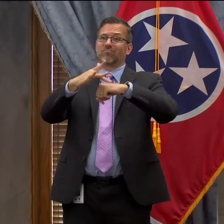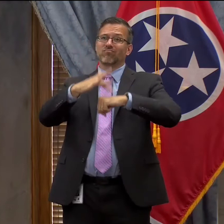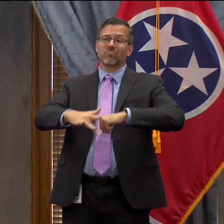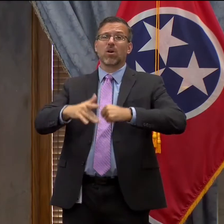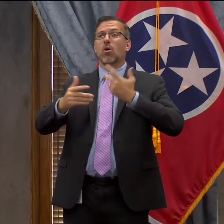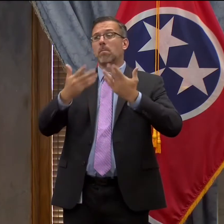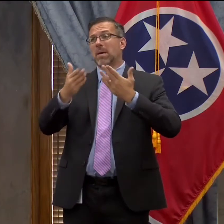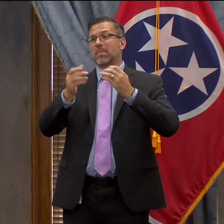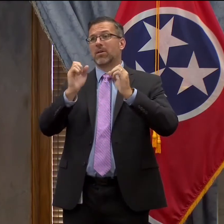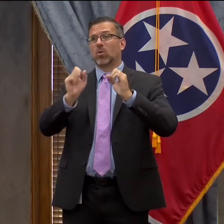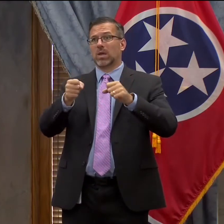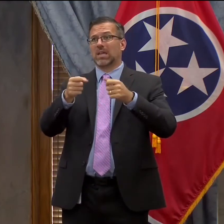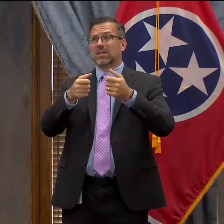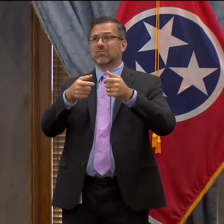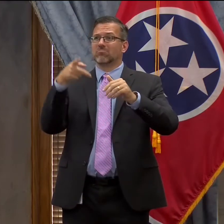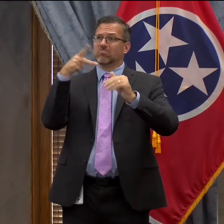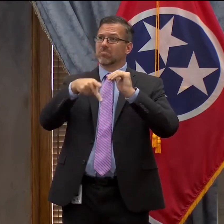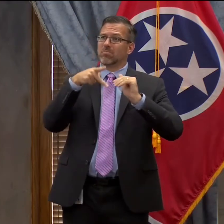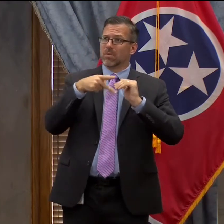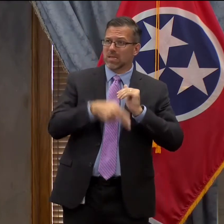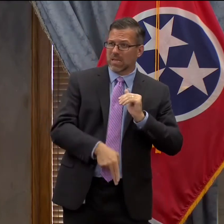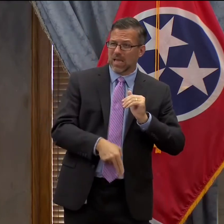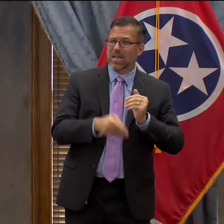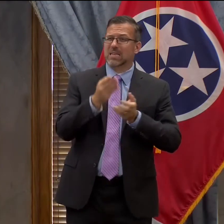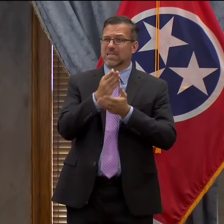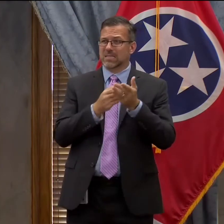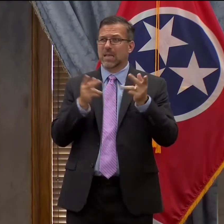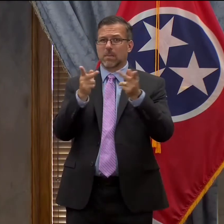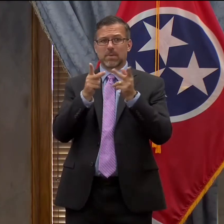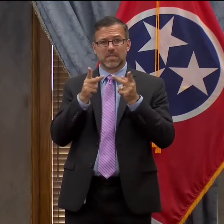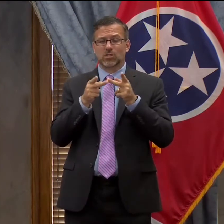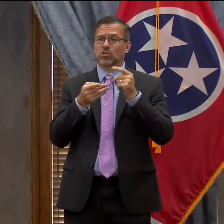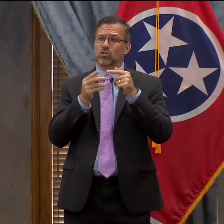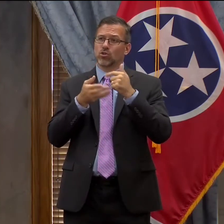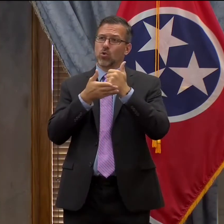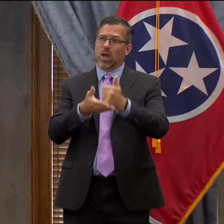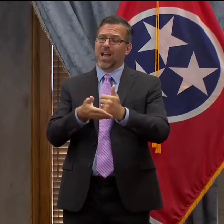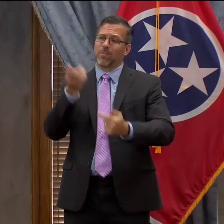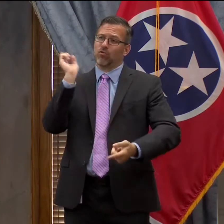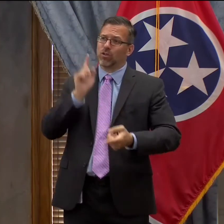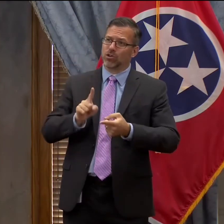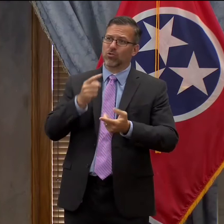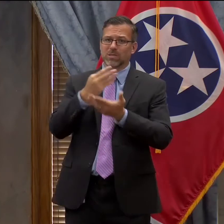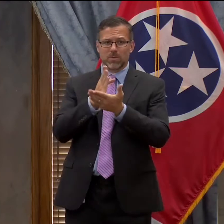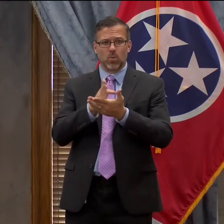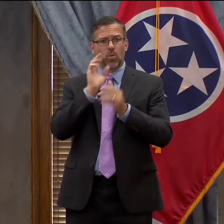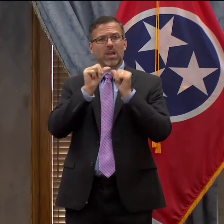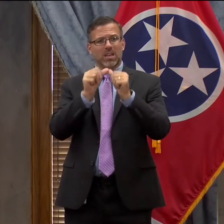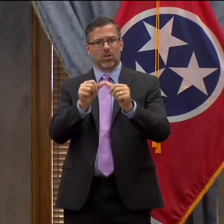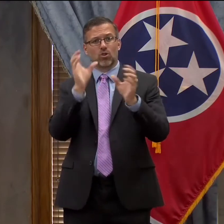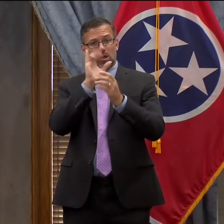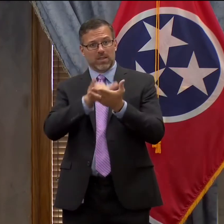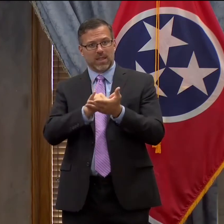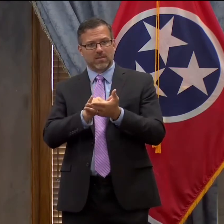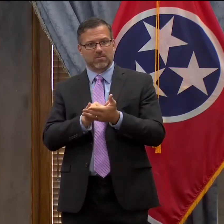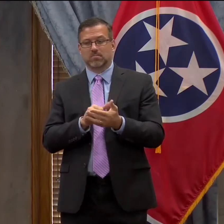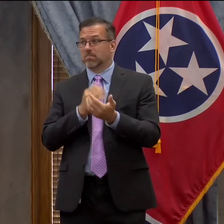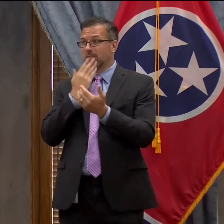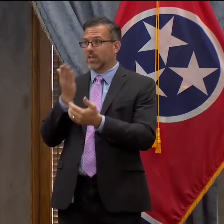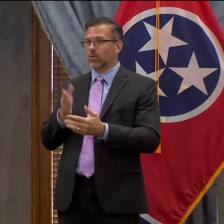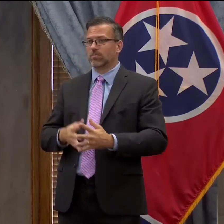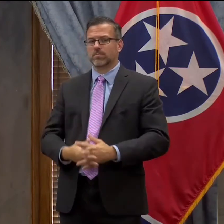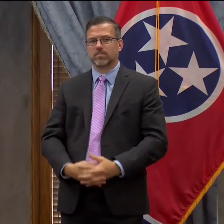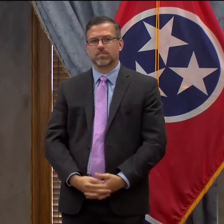eliminate unfilled positions as a part of budget reductions going forward. We'll continue to look at that. All right, thank you.